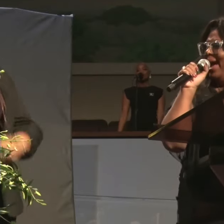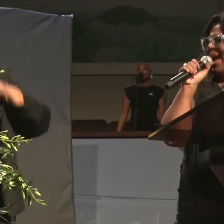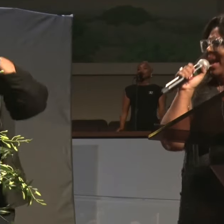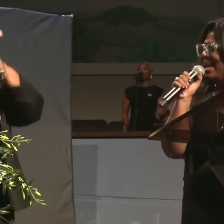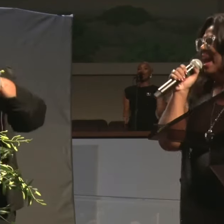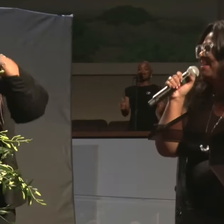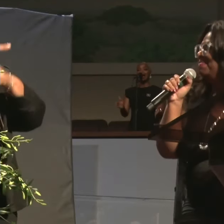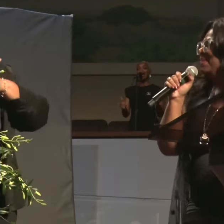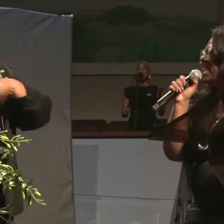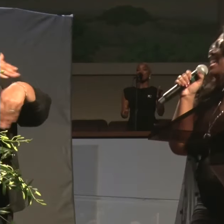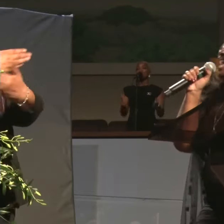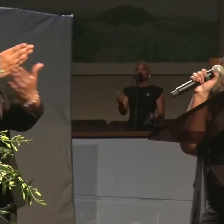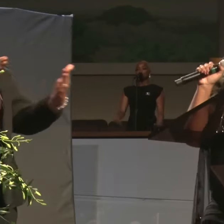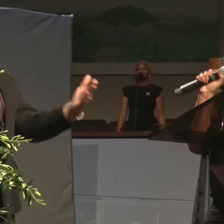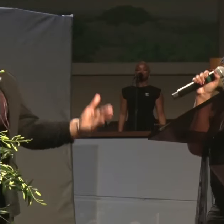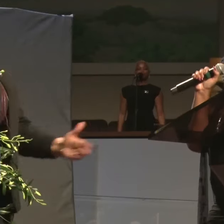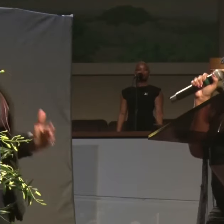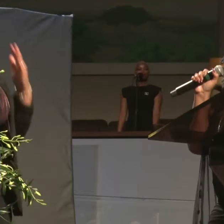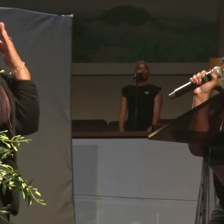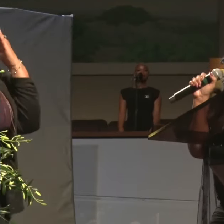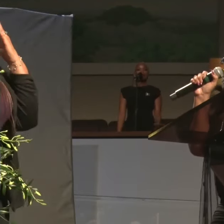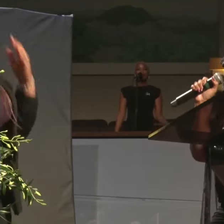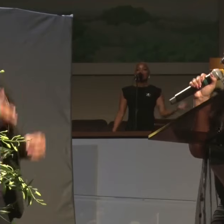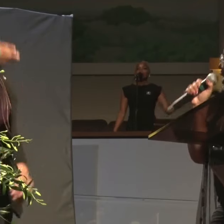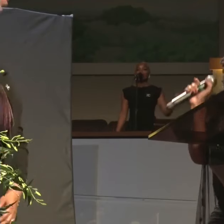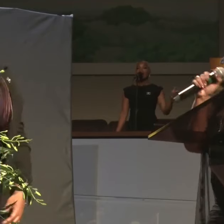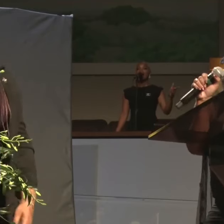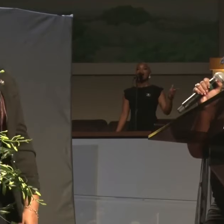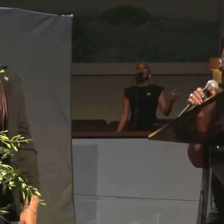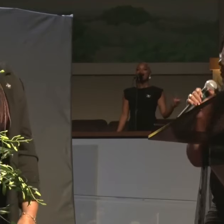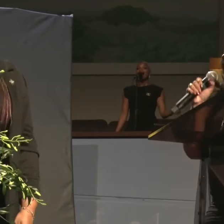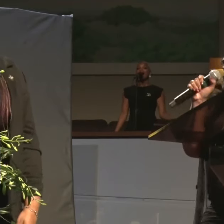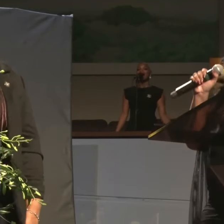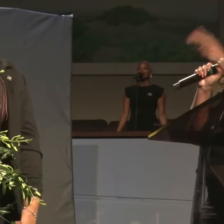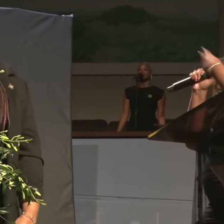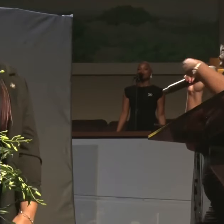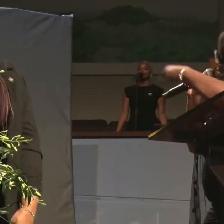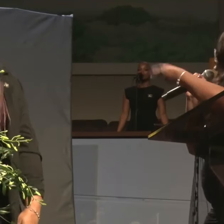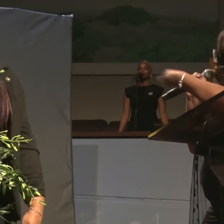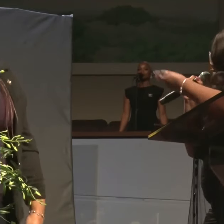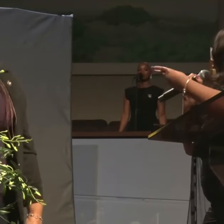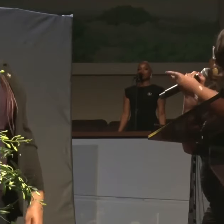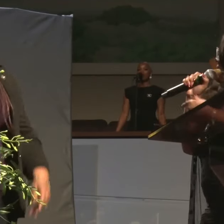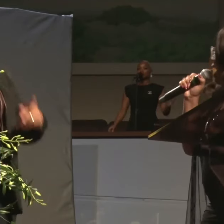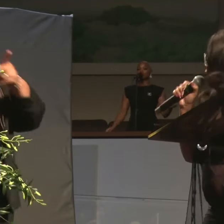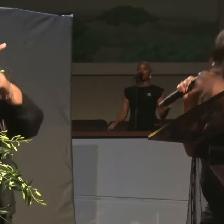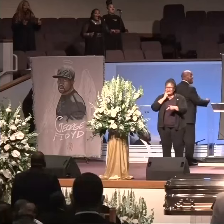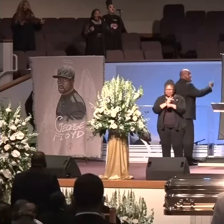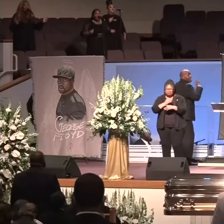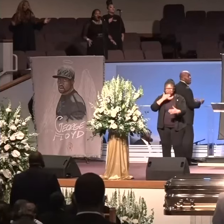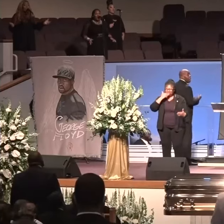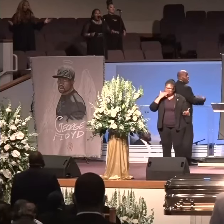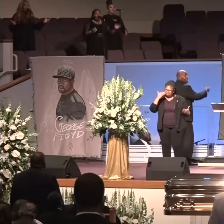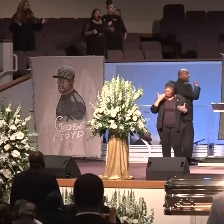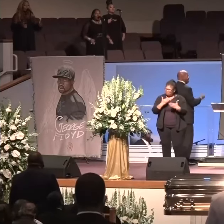I will. I said God will take good